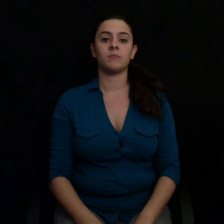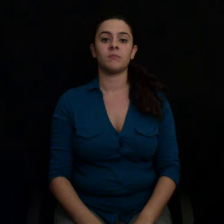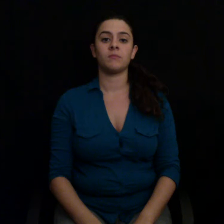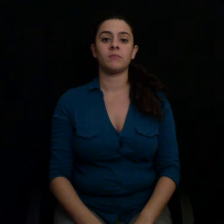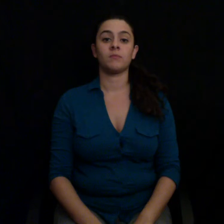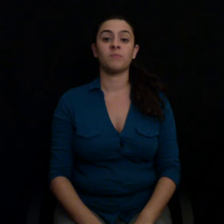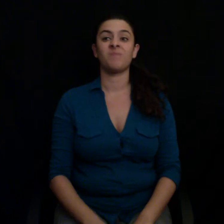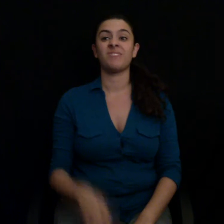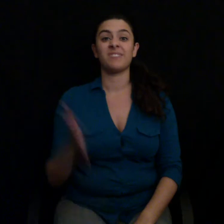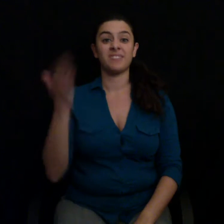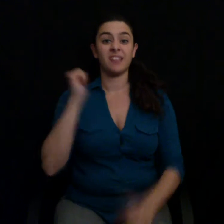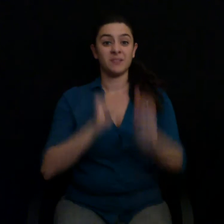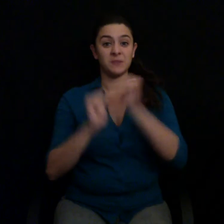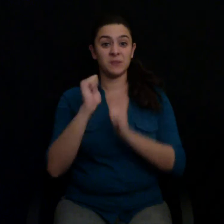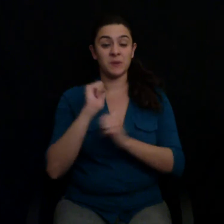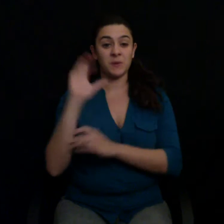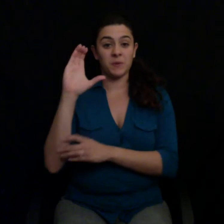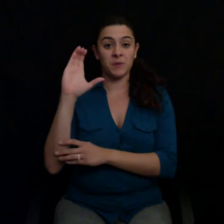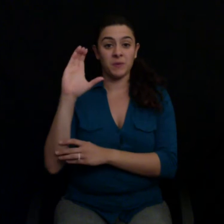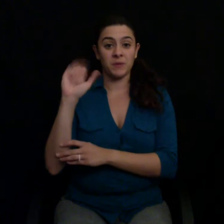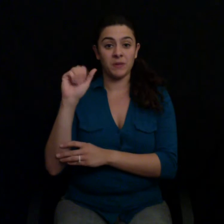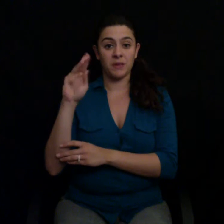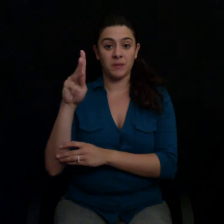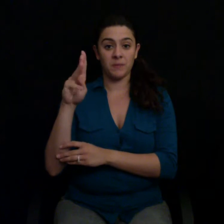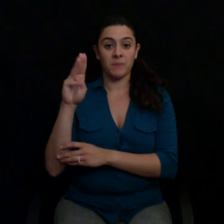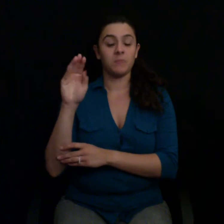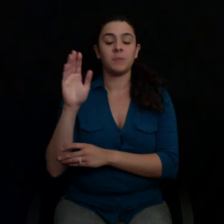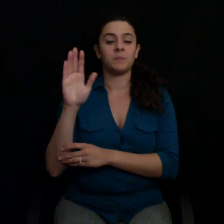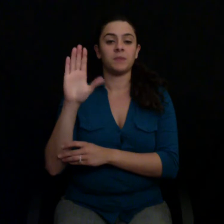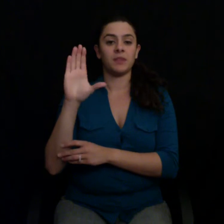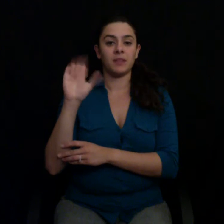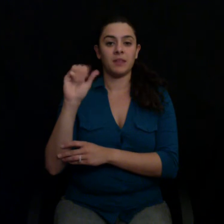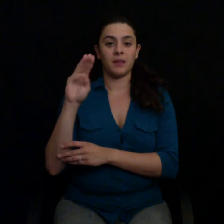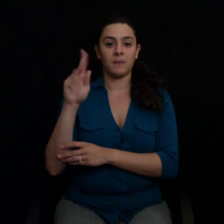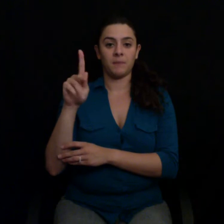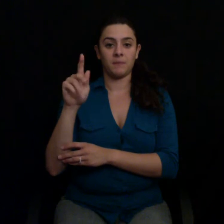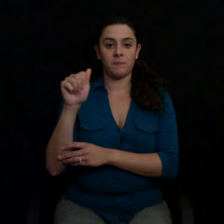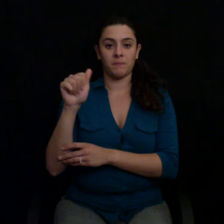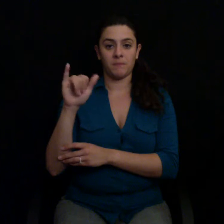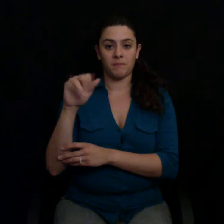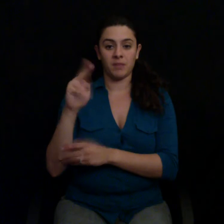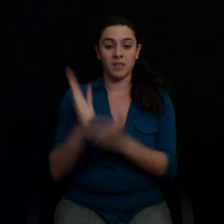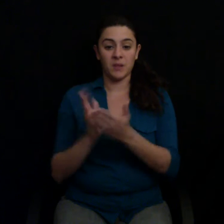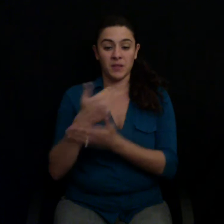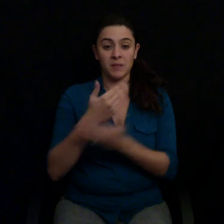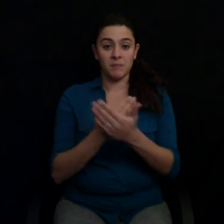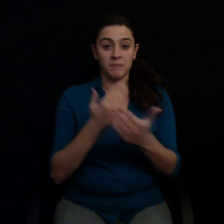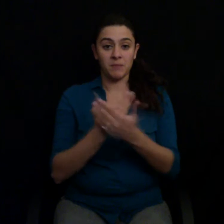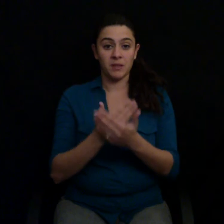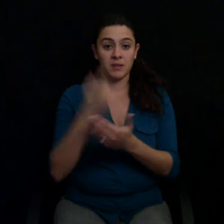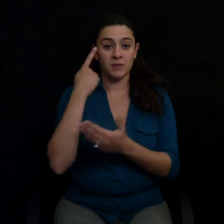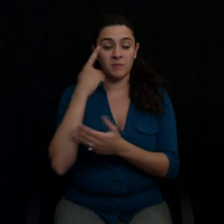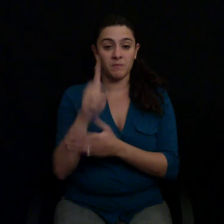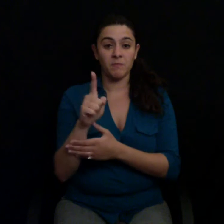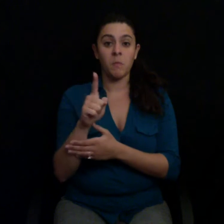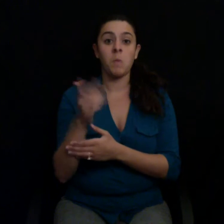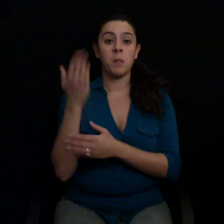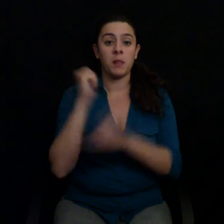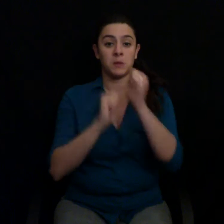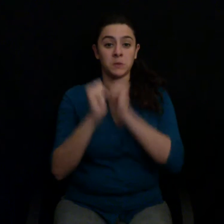for another Doge car ended last Thursday. Now, we didn't raise enough money to completely sponsor the Doge car at Daytona, but we did sell 504